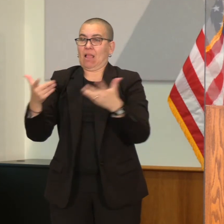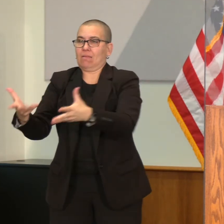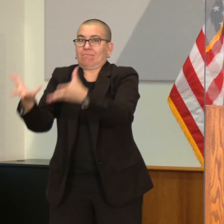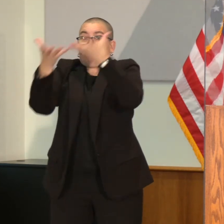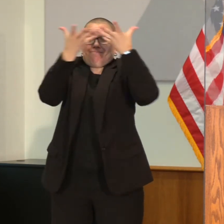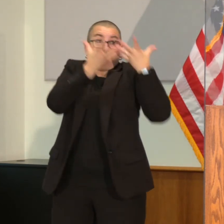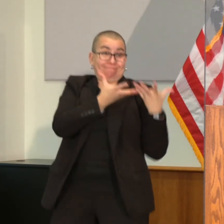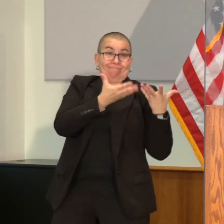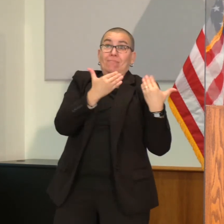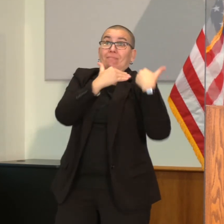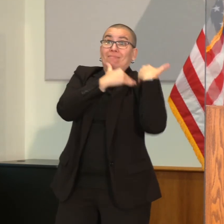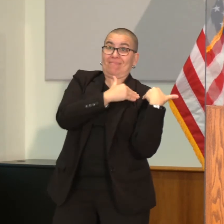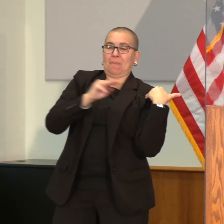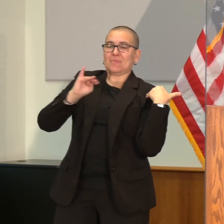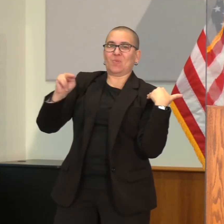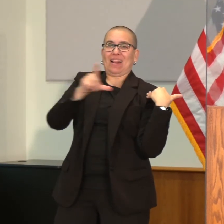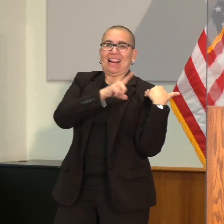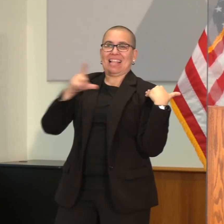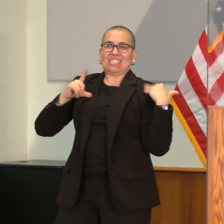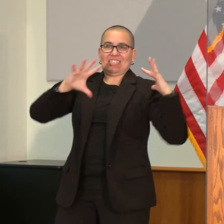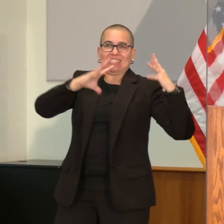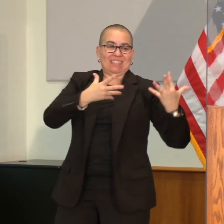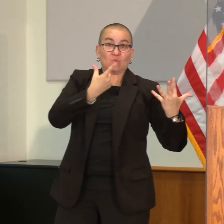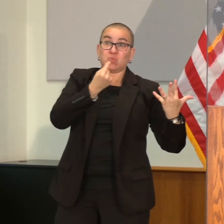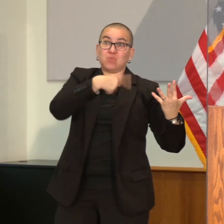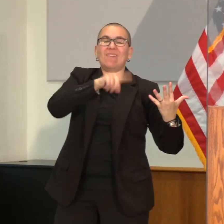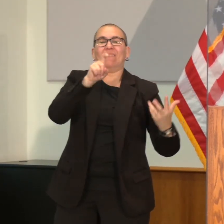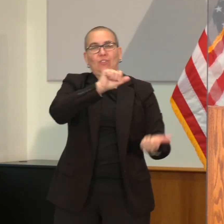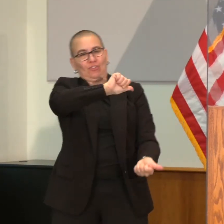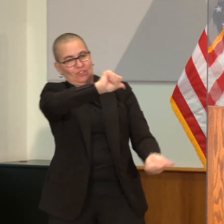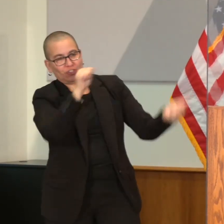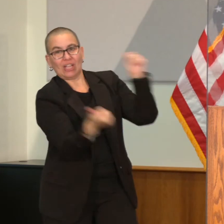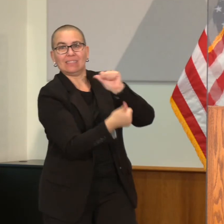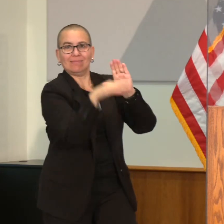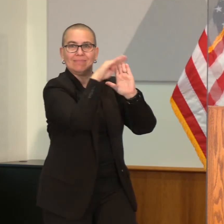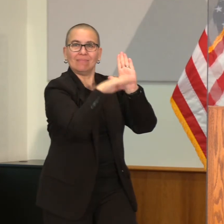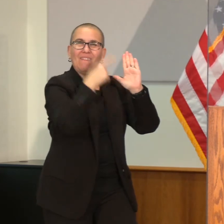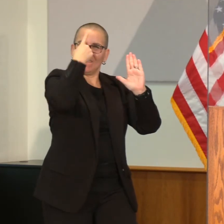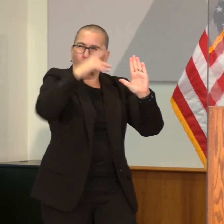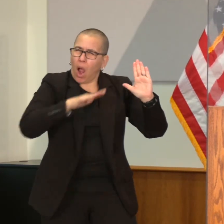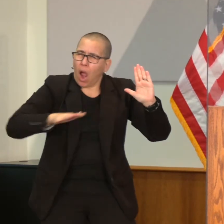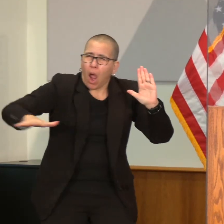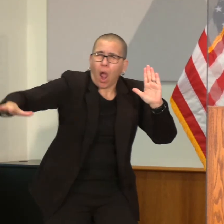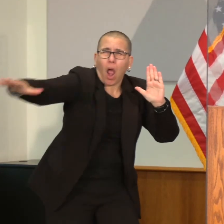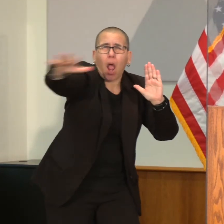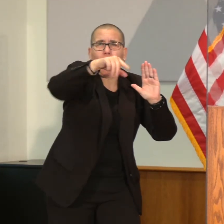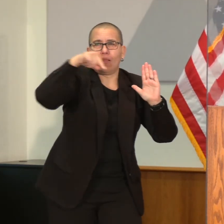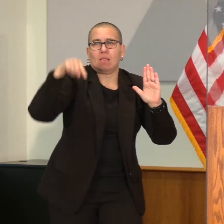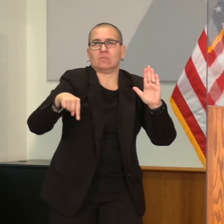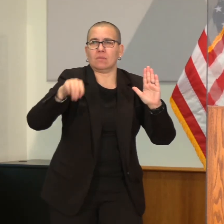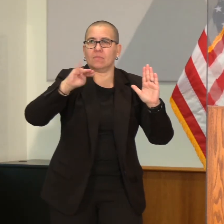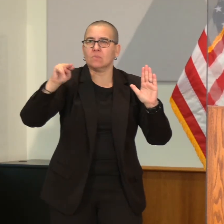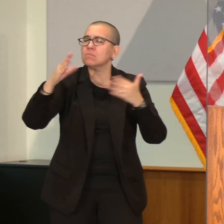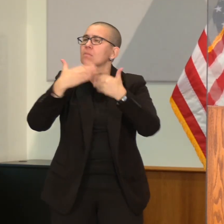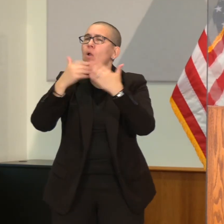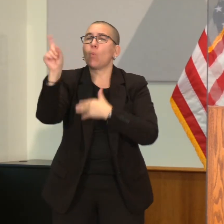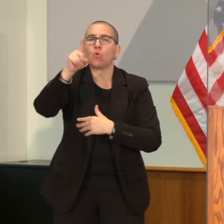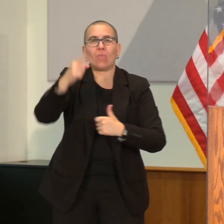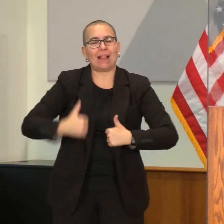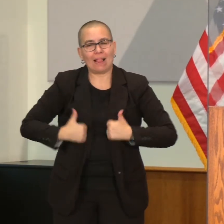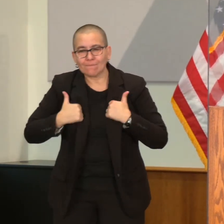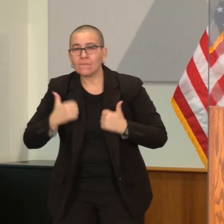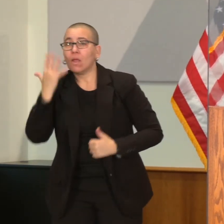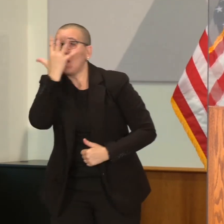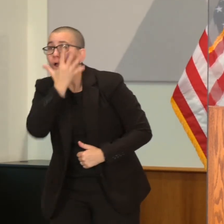police reform immediately because every Minnesotan, regardless of where they live or what they look like, deserves to feel safe in